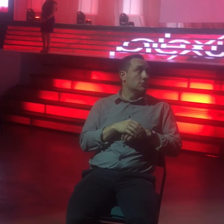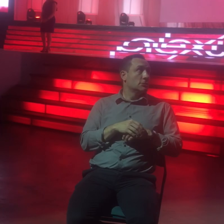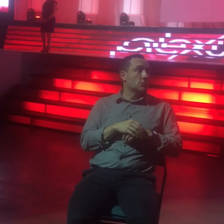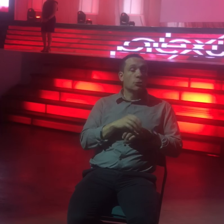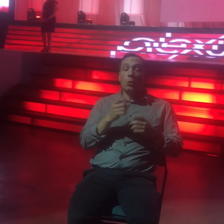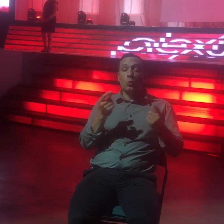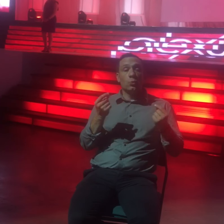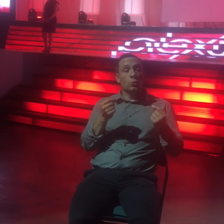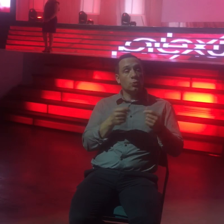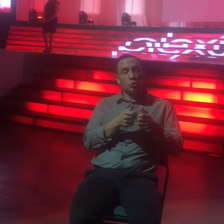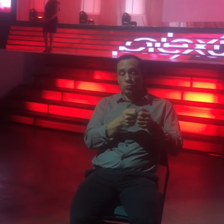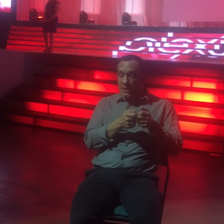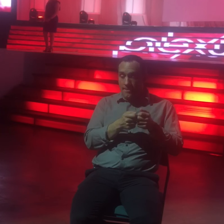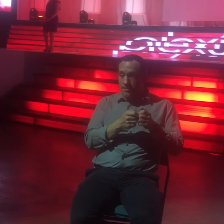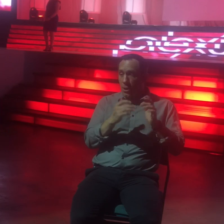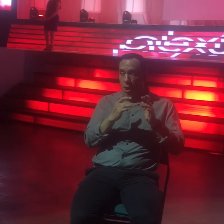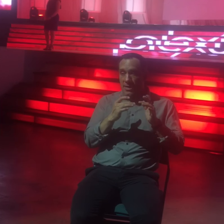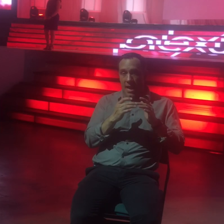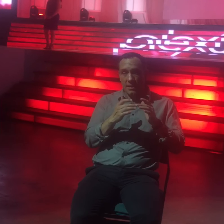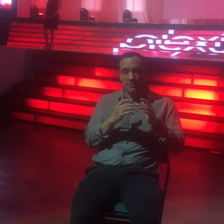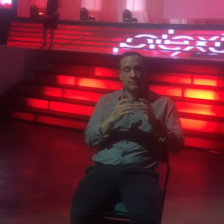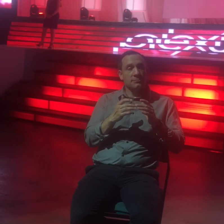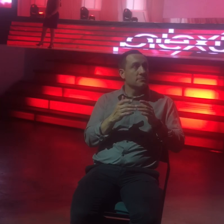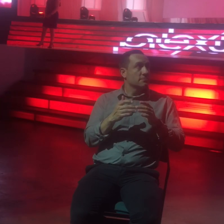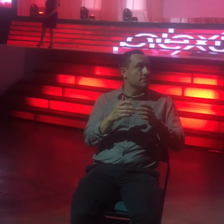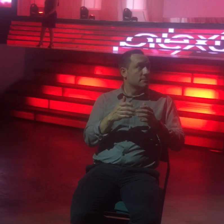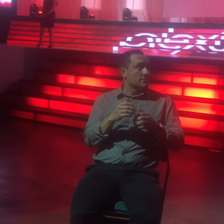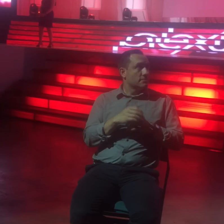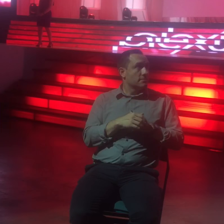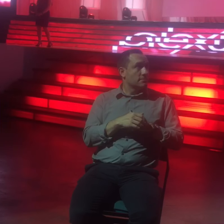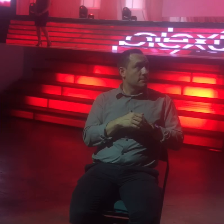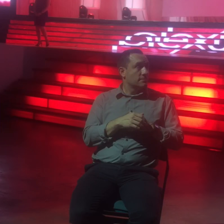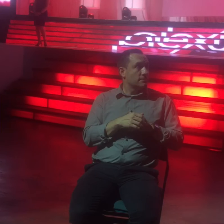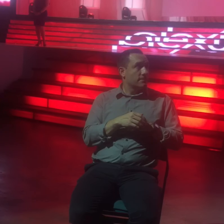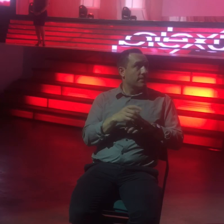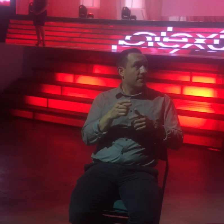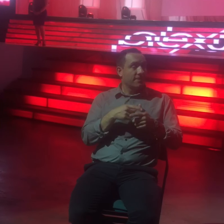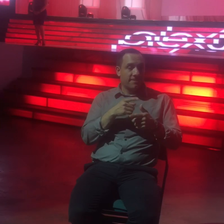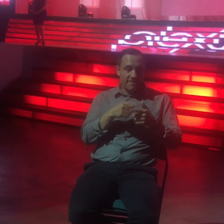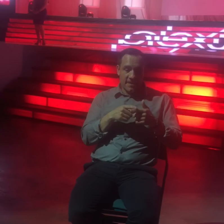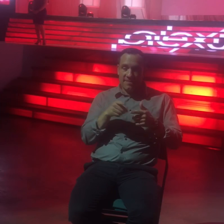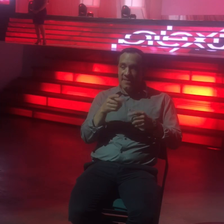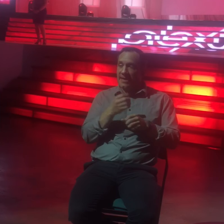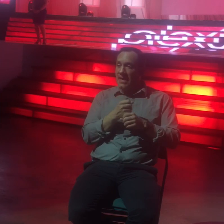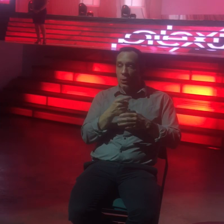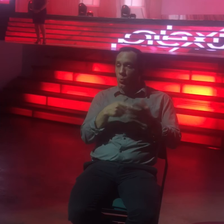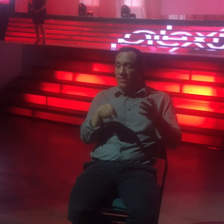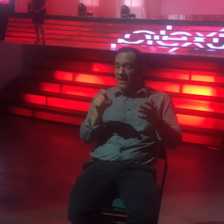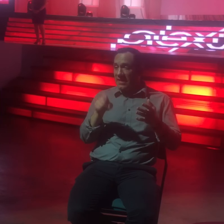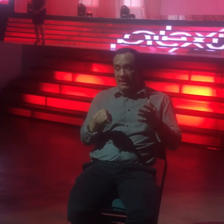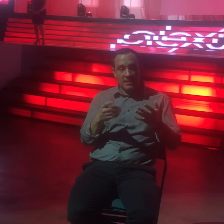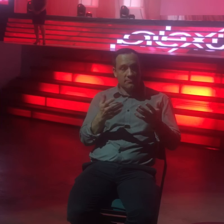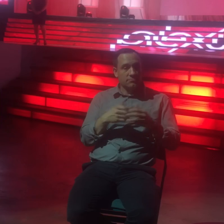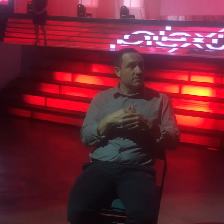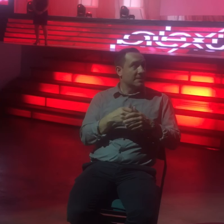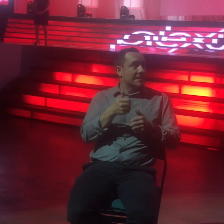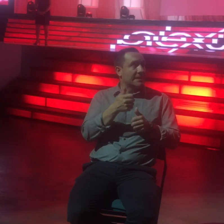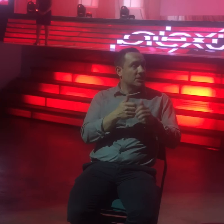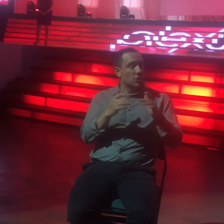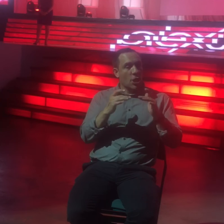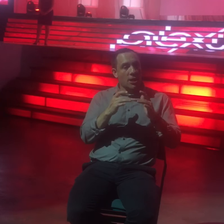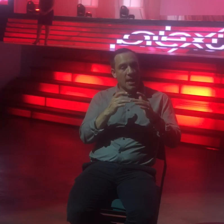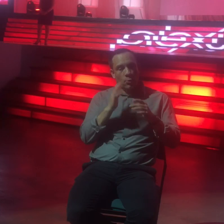is enter contacts and assign them to a track. Then, they'll get what they need when they need it. Each contact will